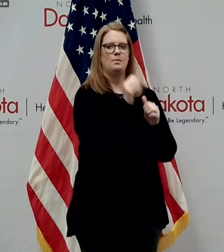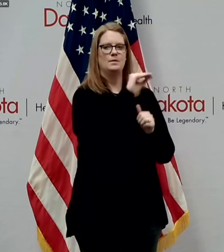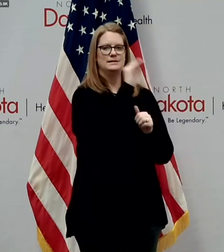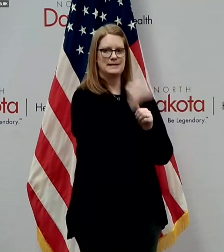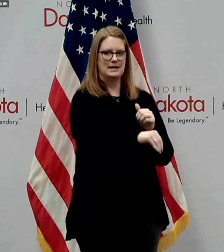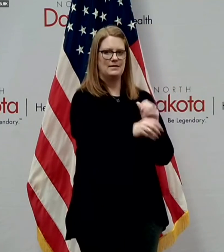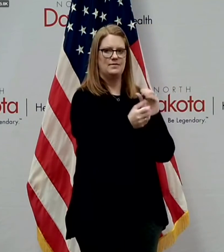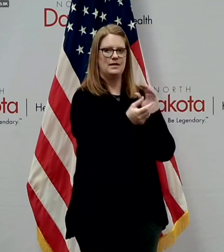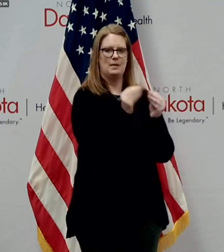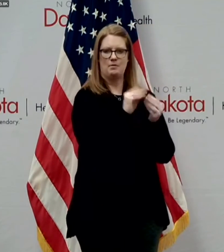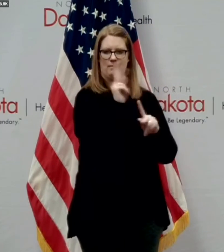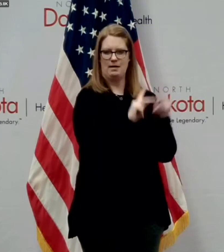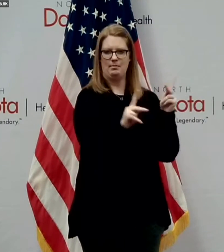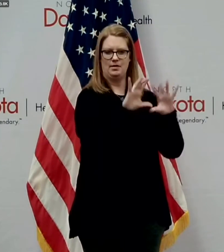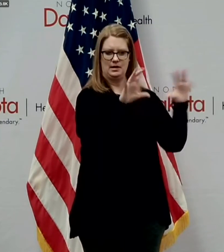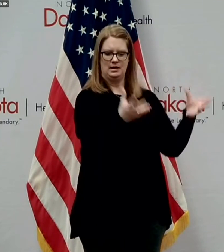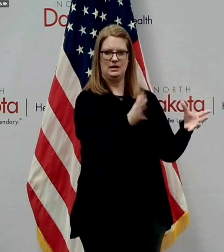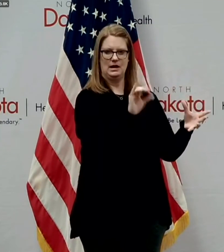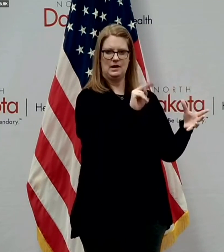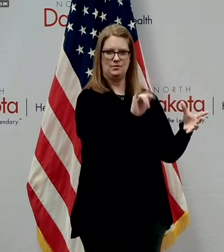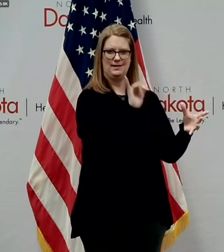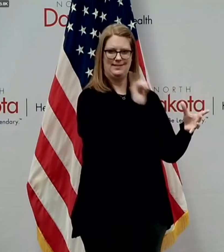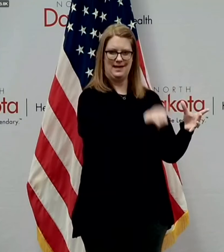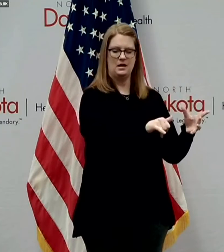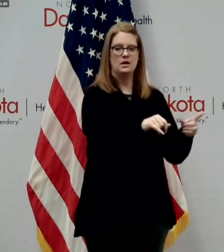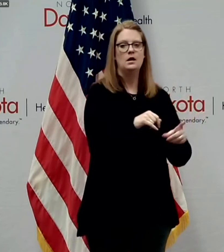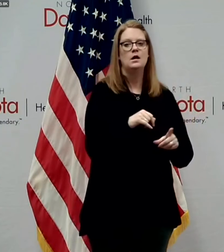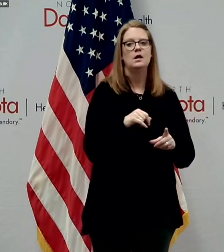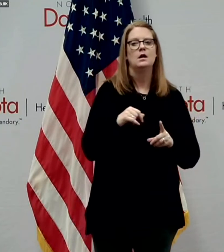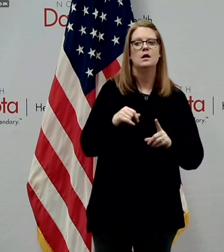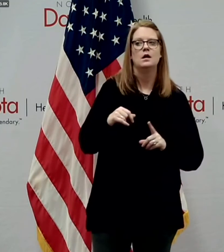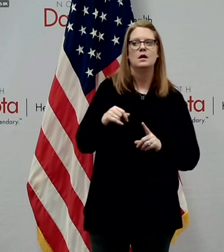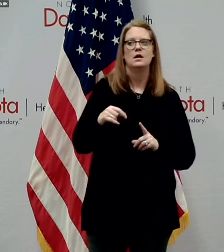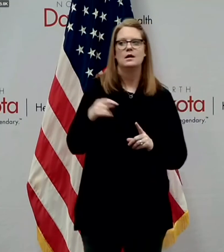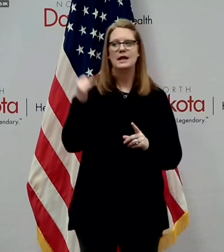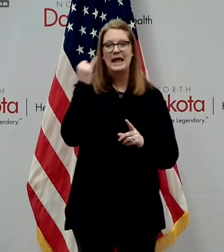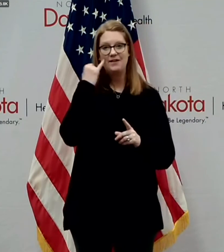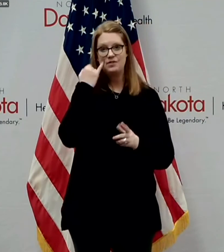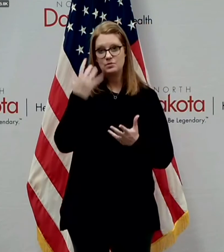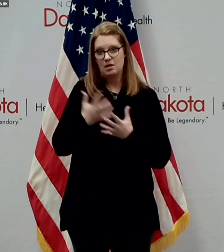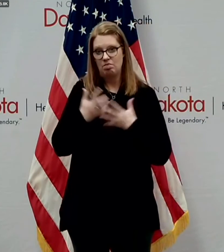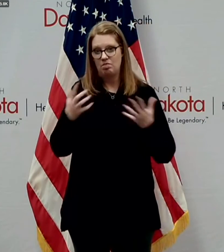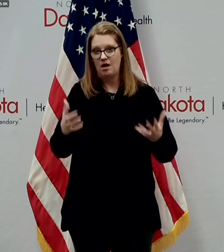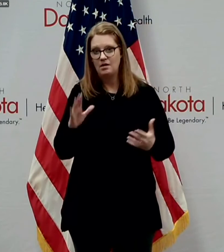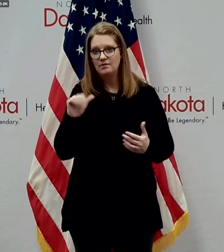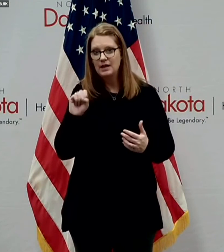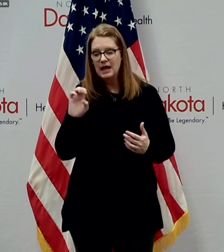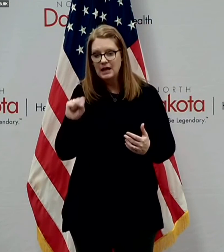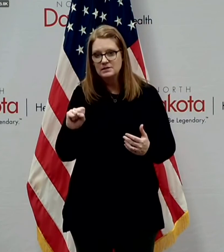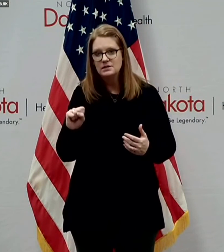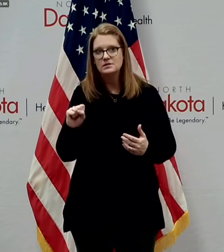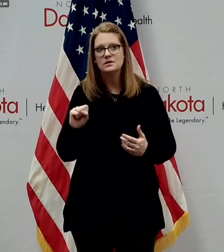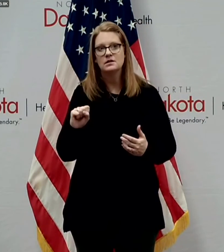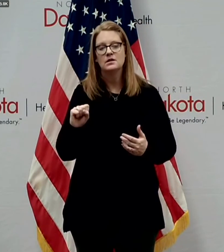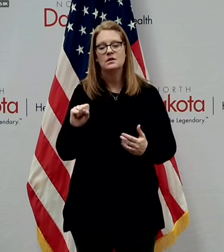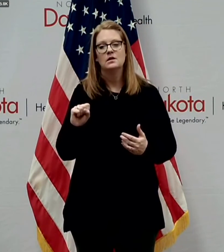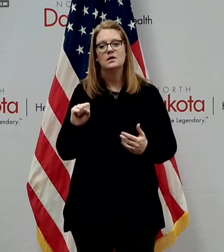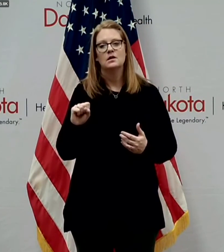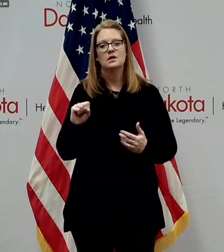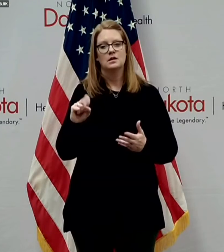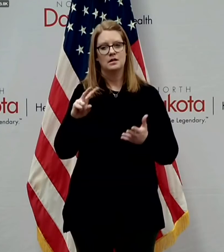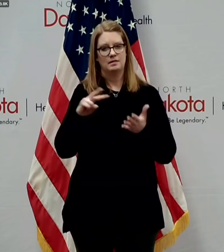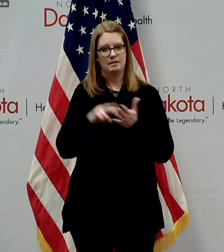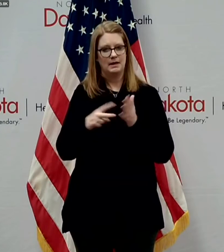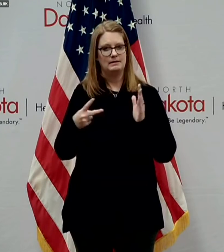county. But to your point about if we had a lot of cases, the intent of the